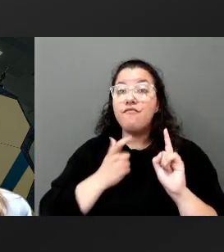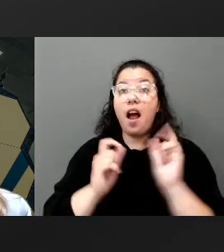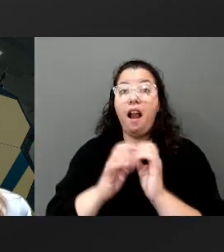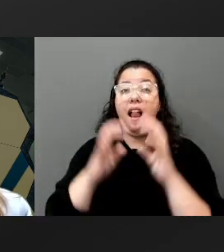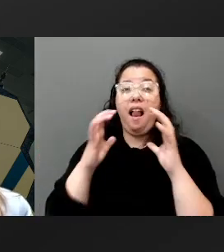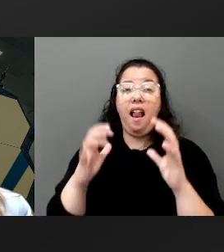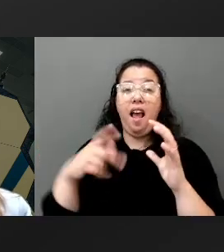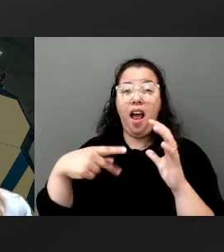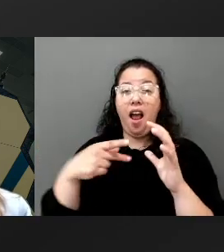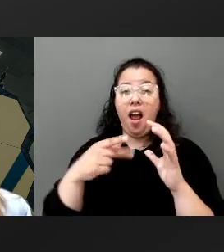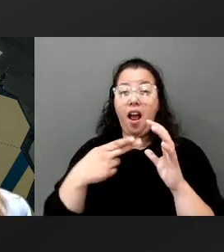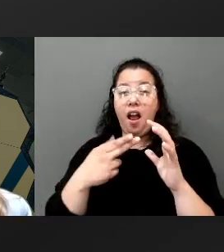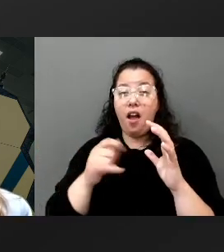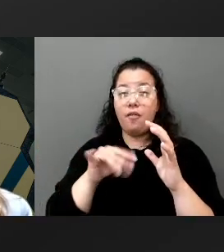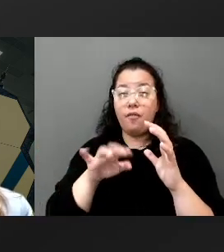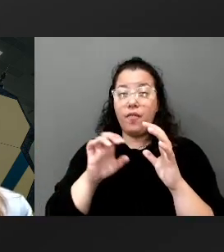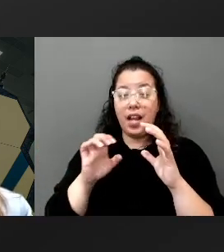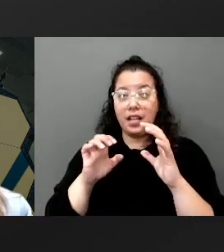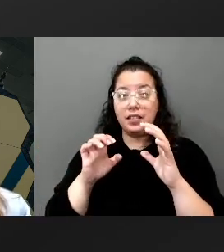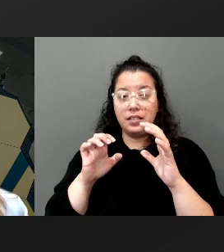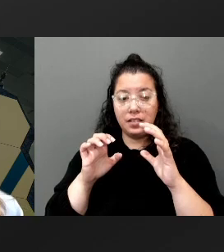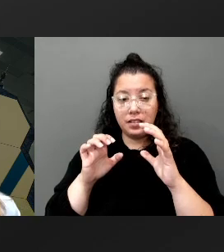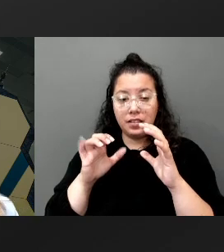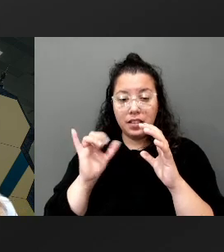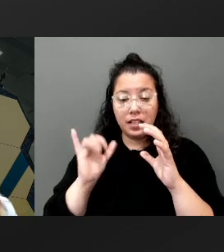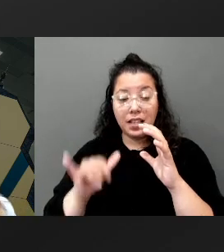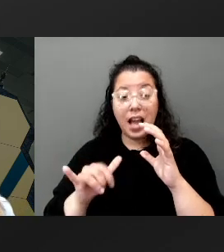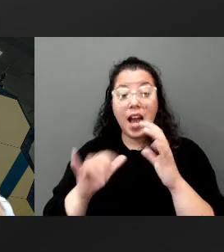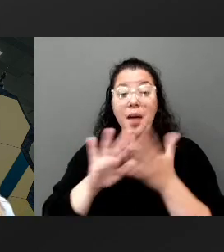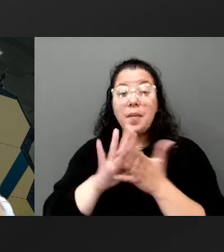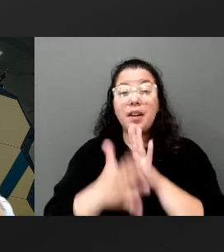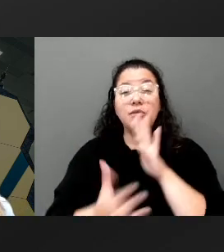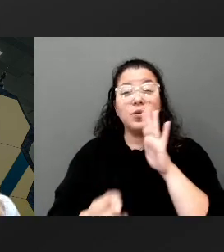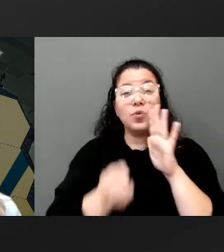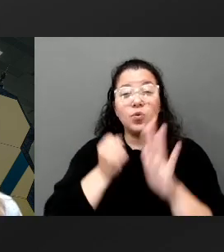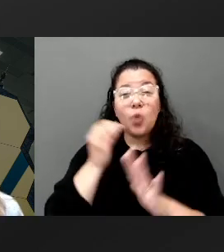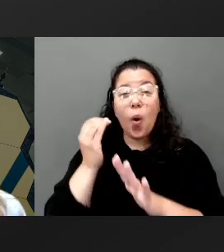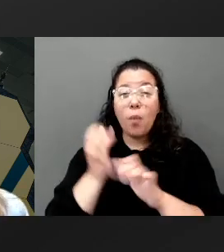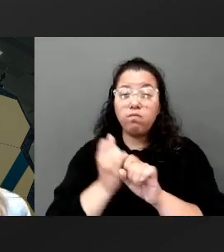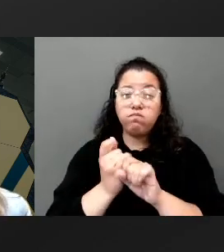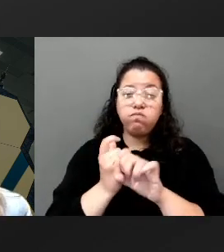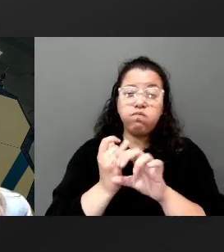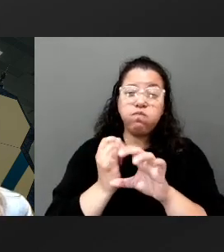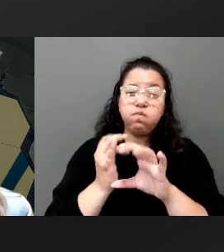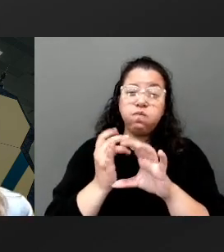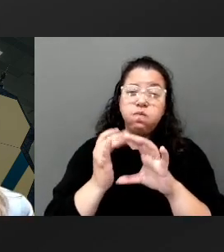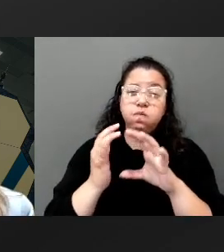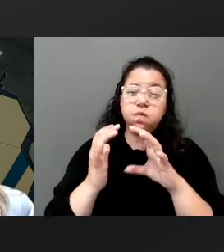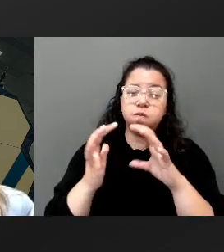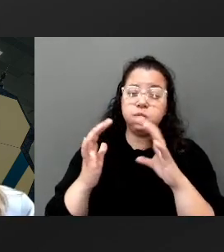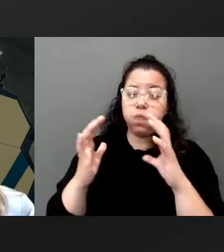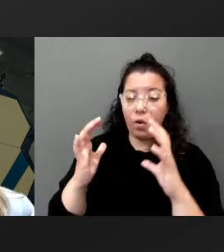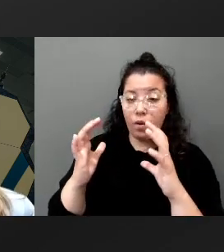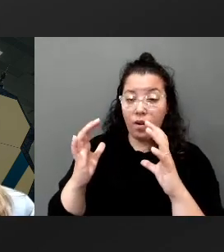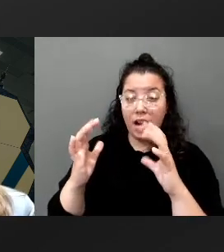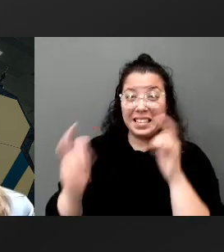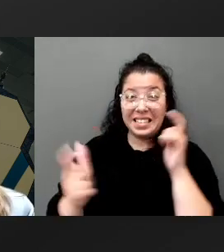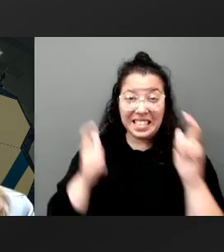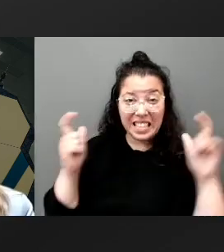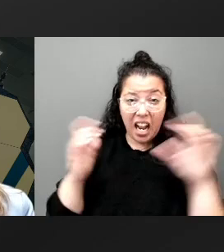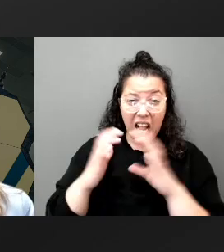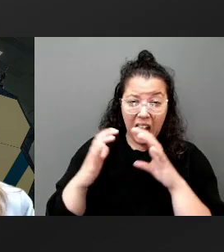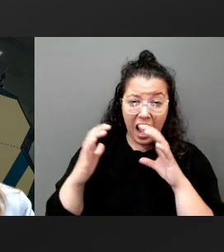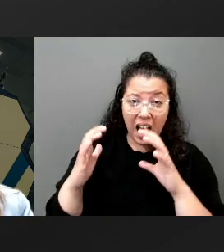it actually will usually consume most of the planets in its own planetary system. So when